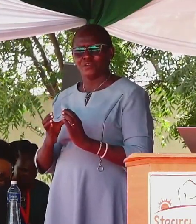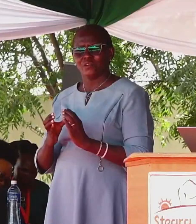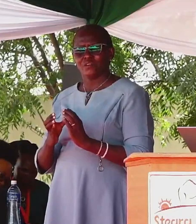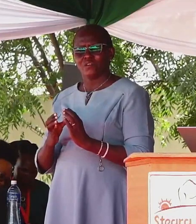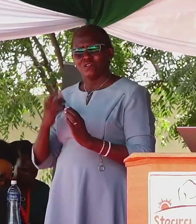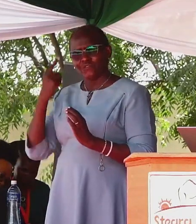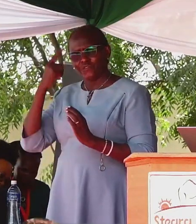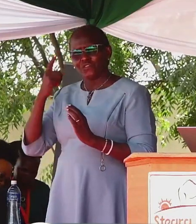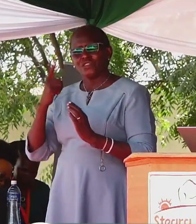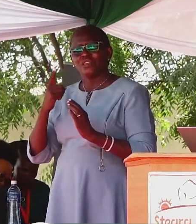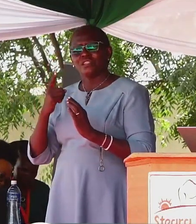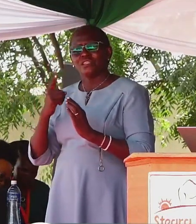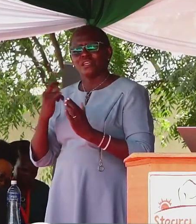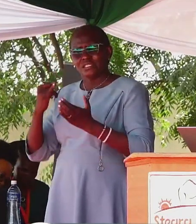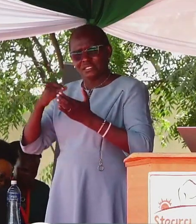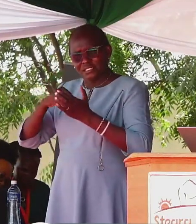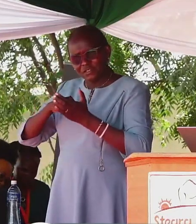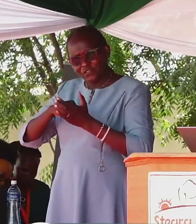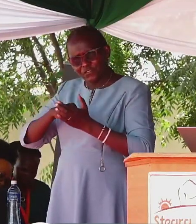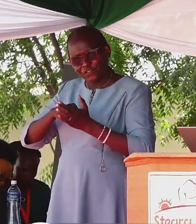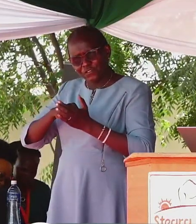the implementation of